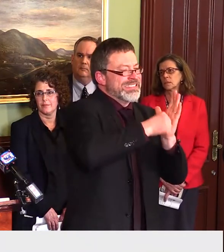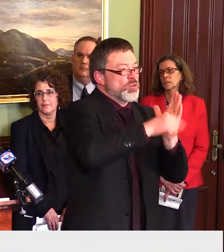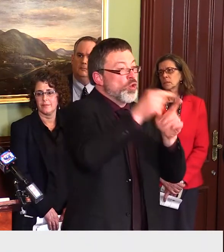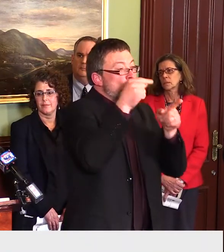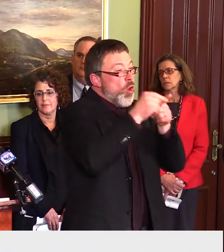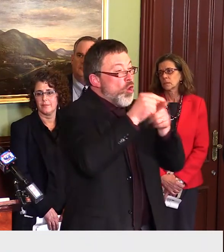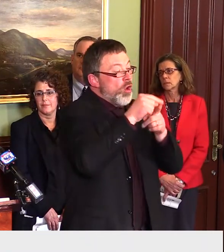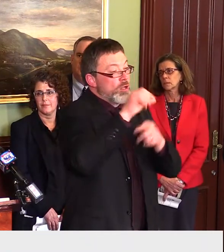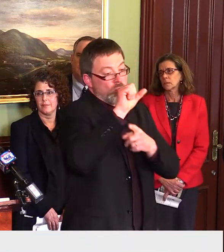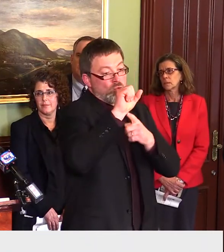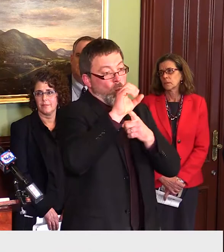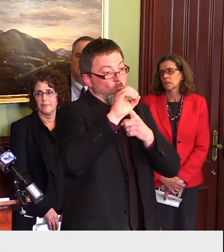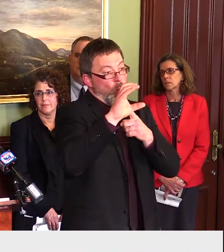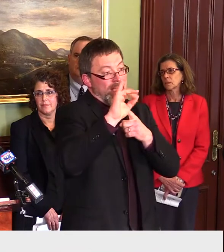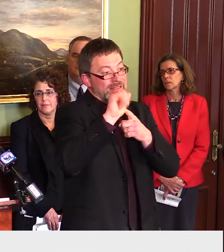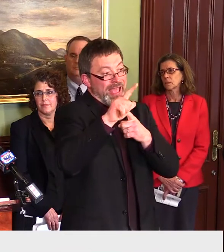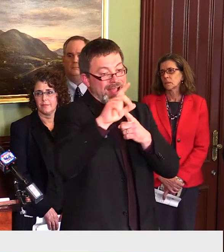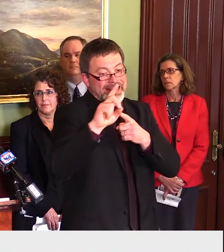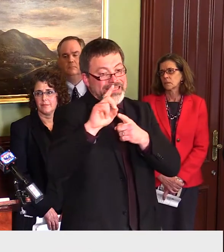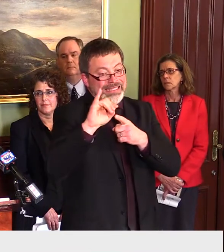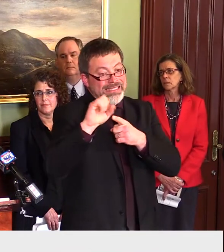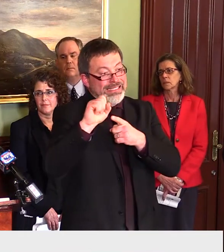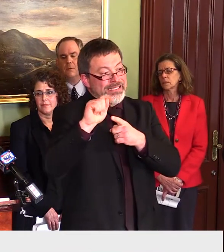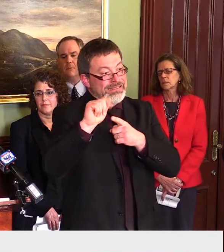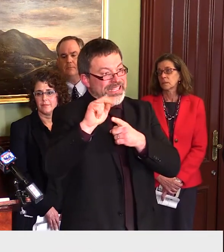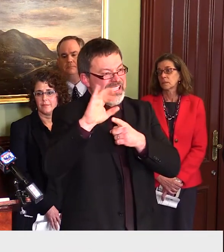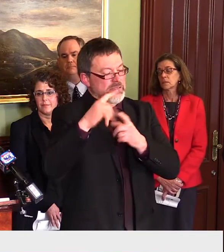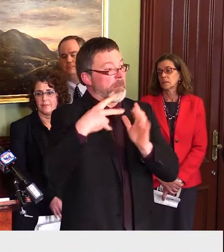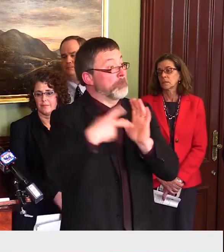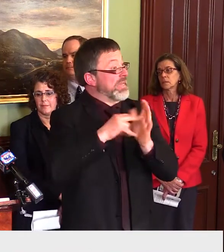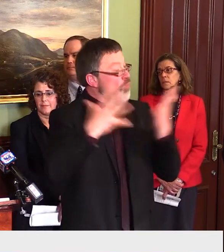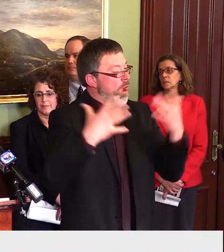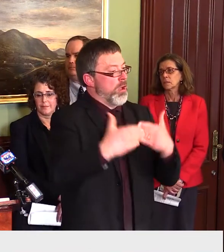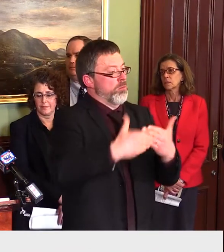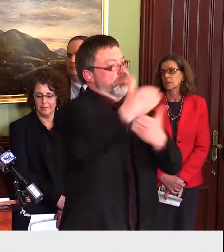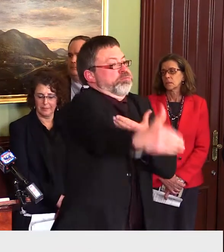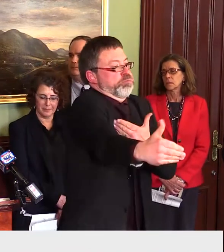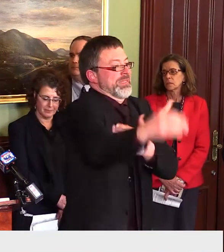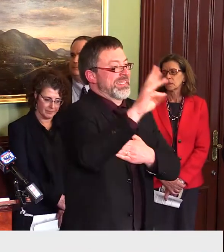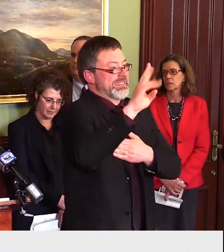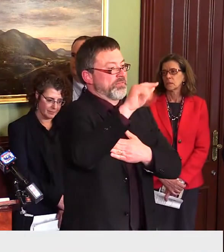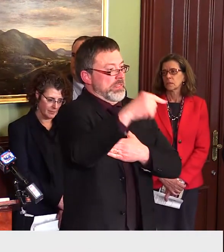how disruptive these things can be from our normal day-to-day life.